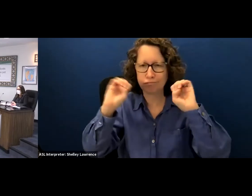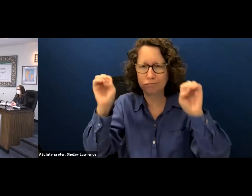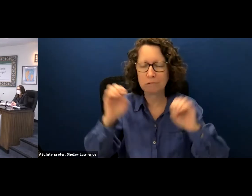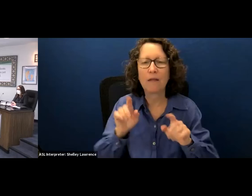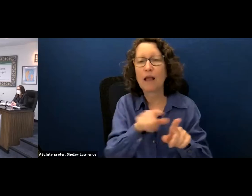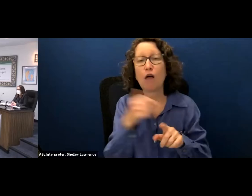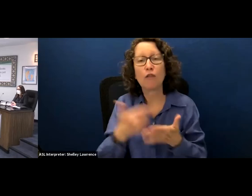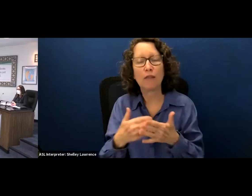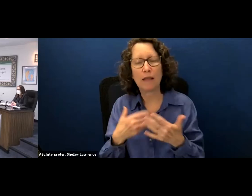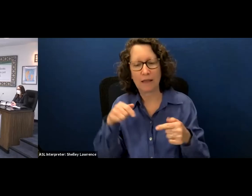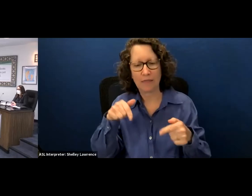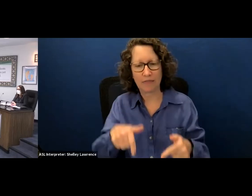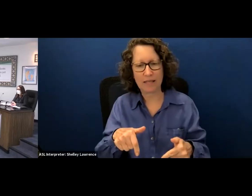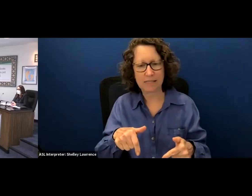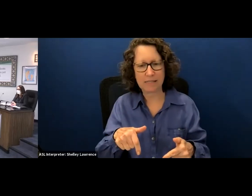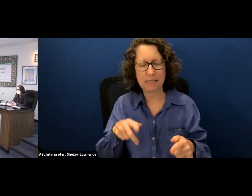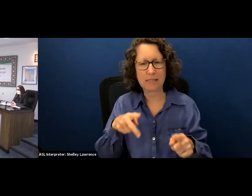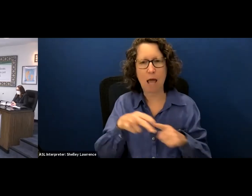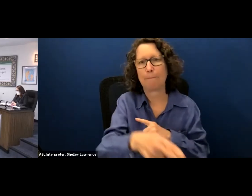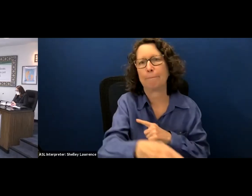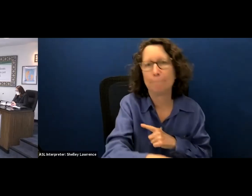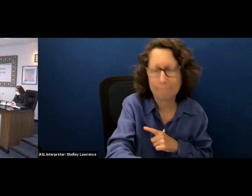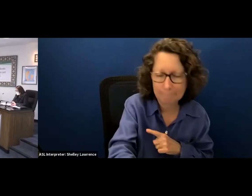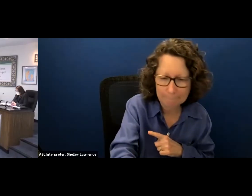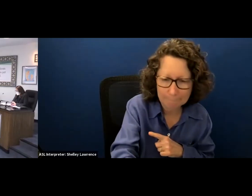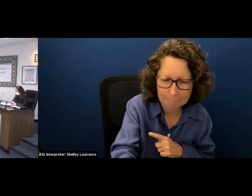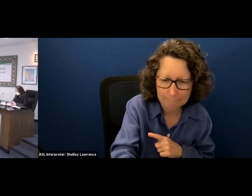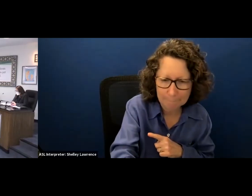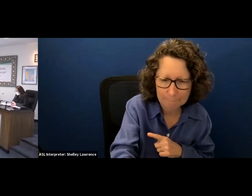that this needs to be taken care of now.